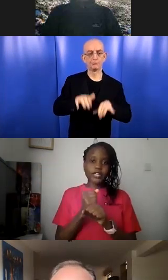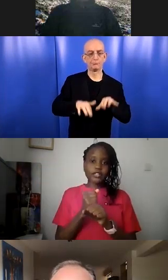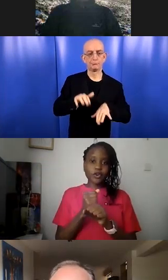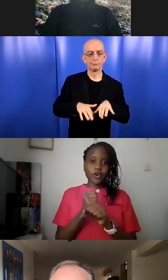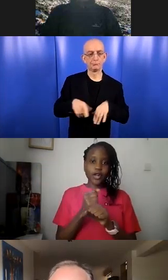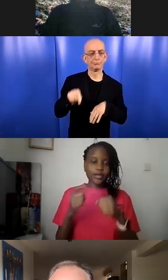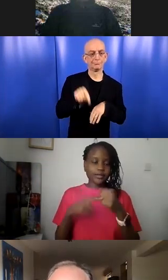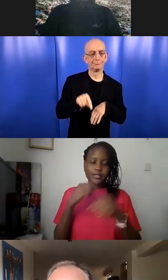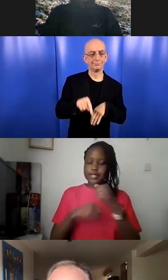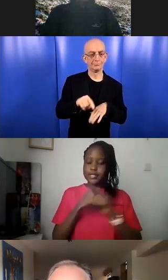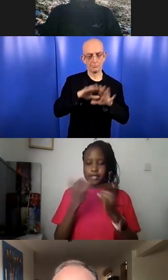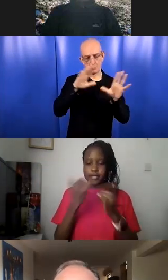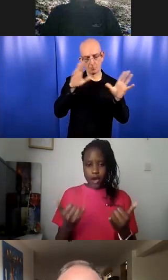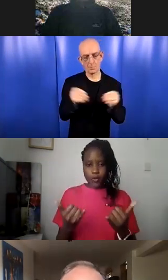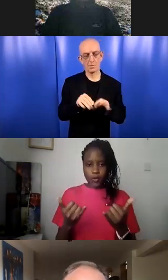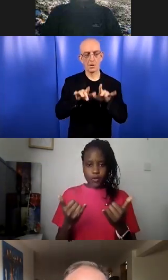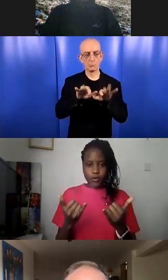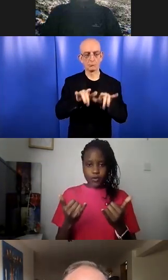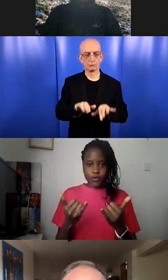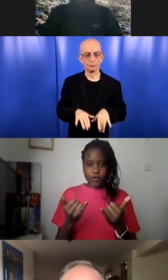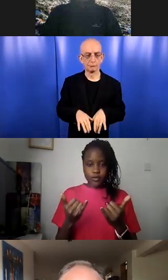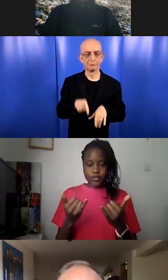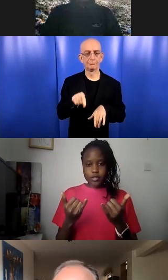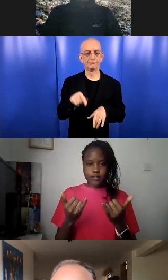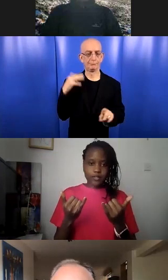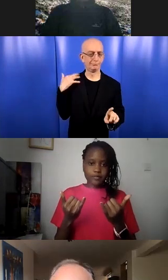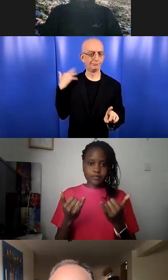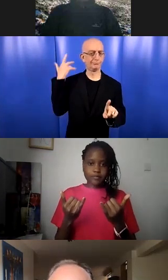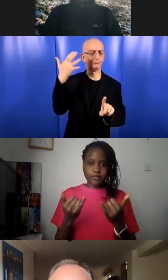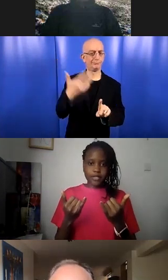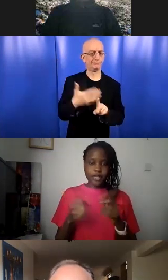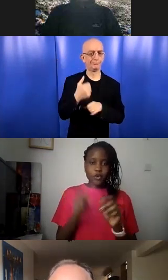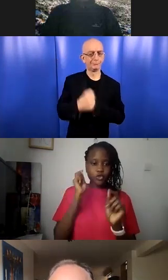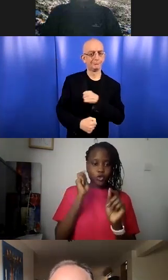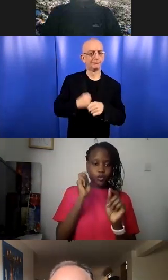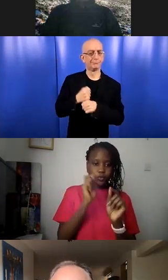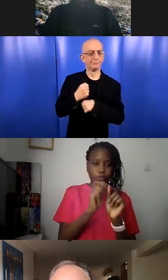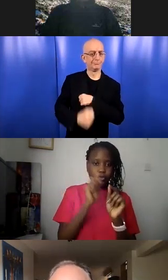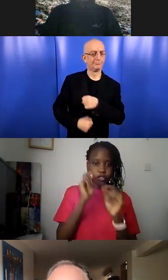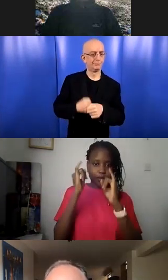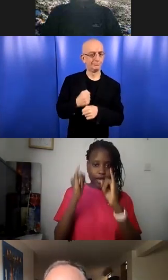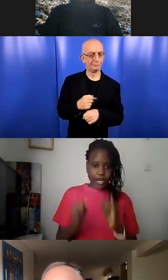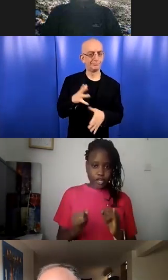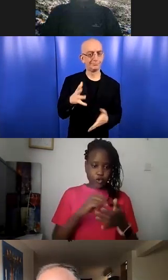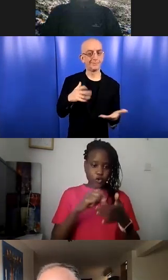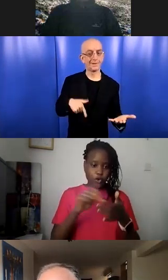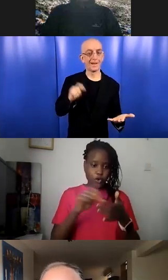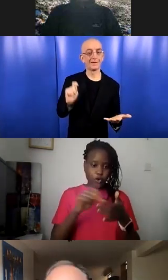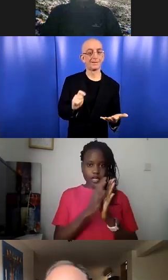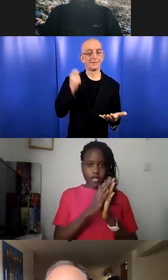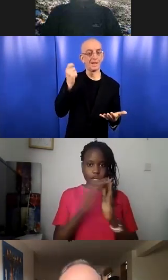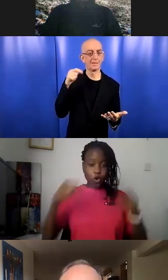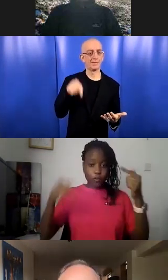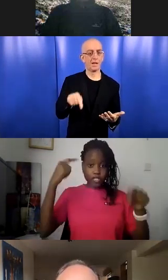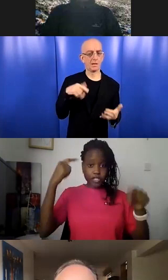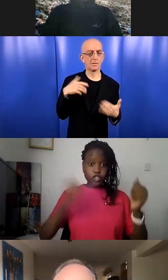in Kenya particularly, and are also prototyping a new writing competition in Rwanda that draws